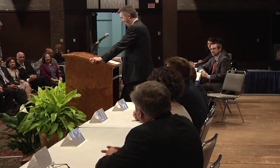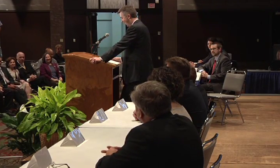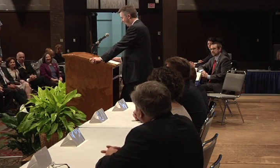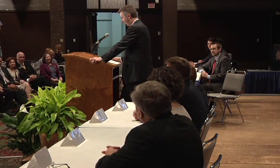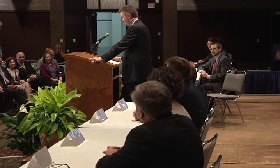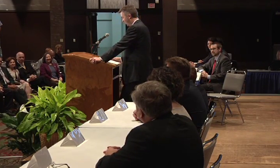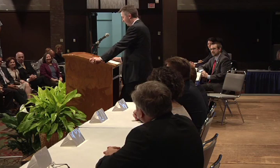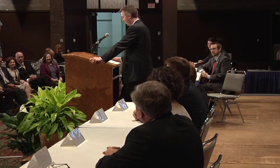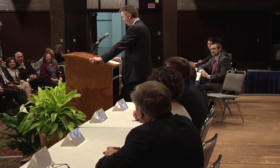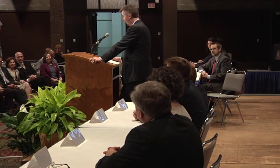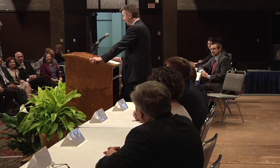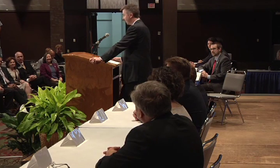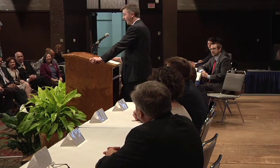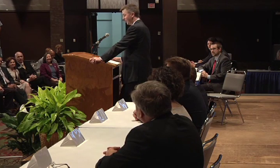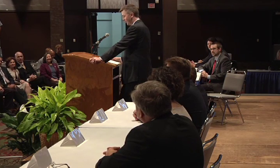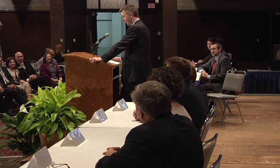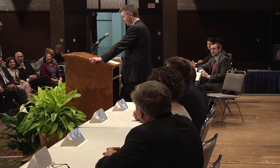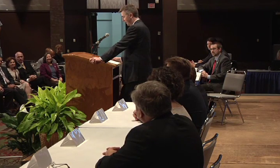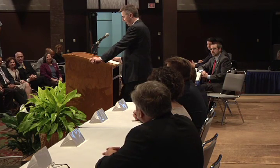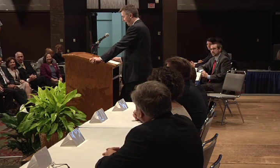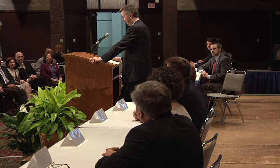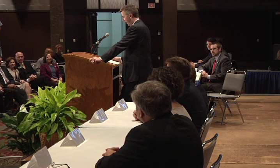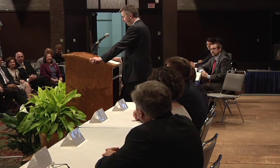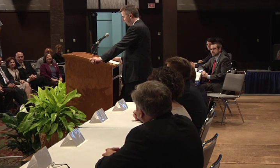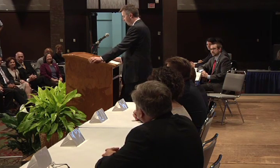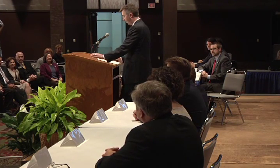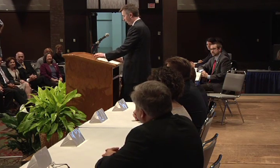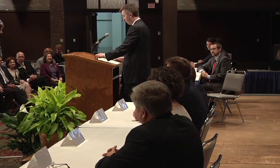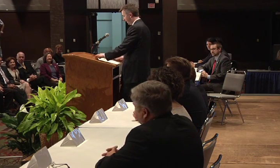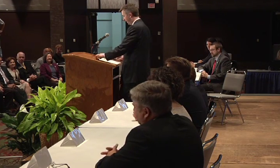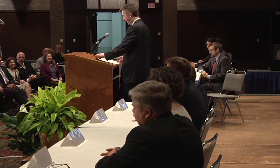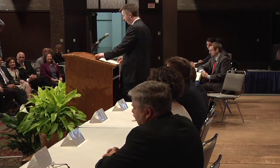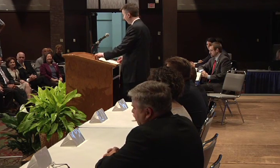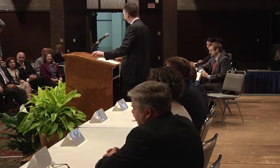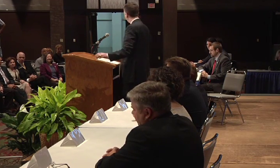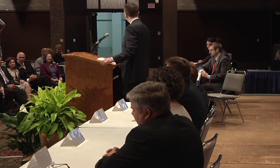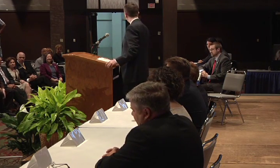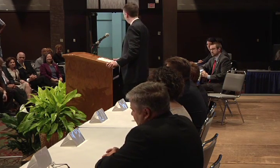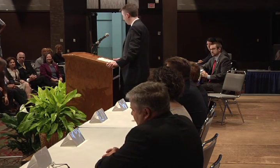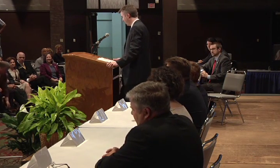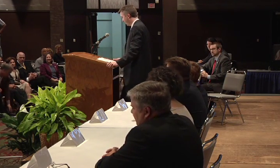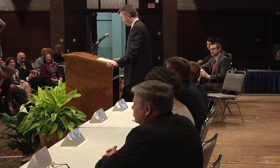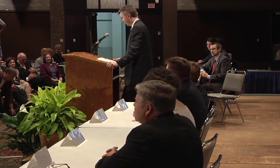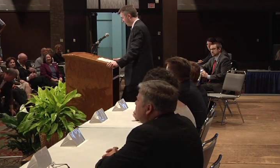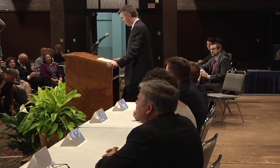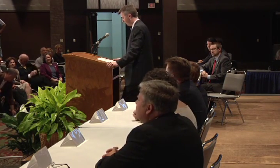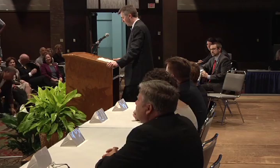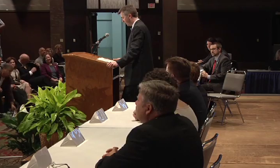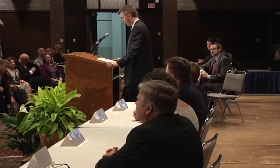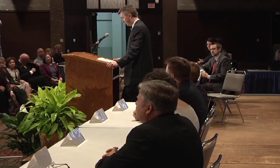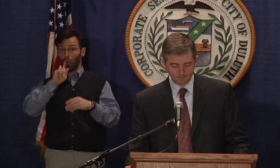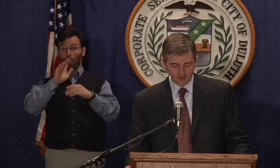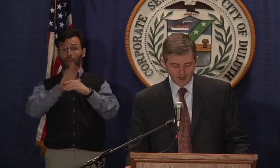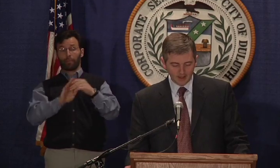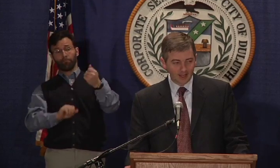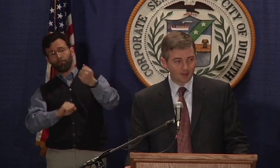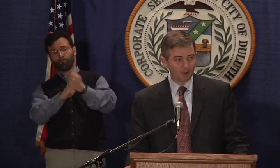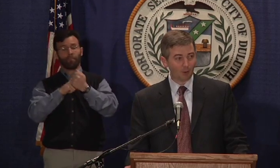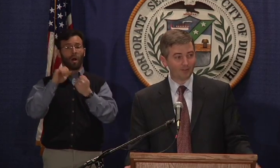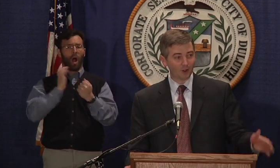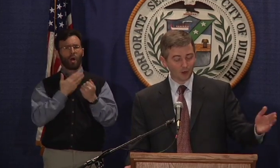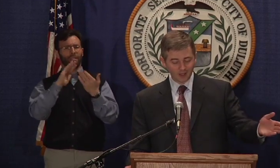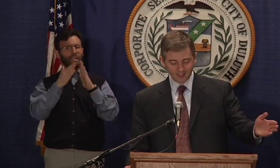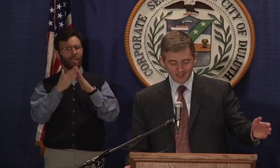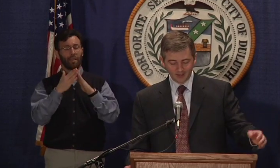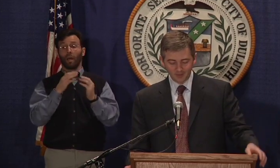introduction. Vice President Boyle, councilors, thank you for all being here and for your commitment to our city.